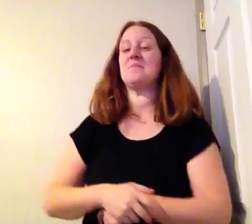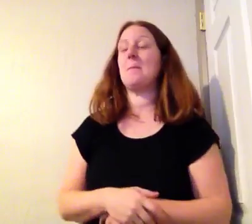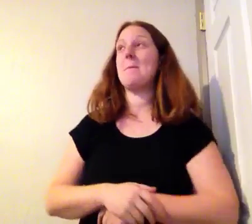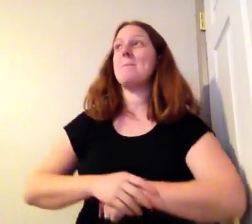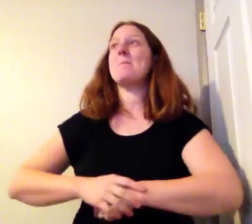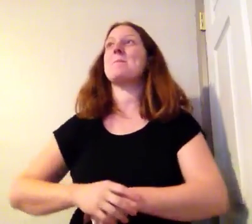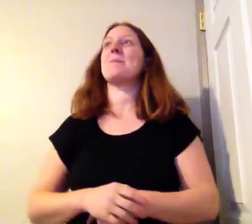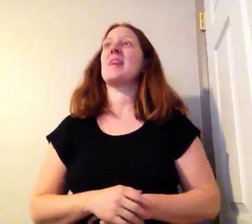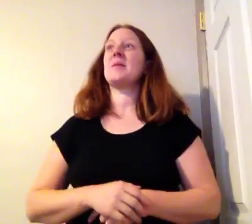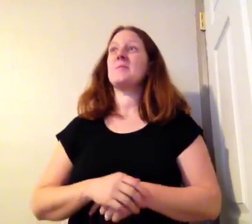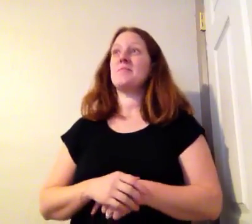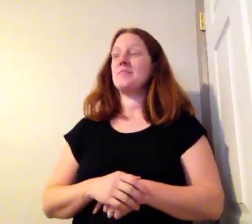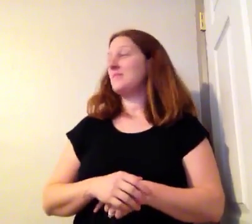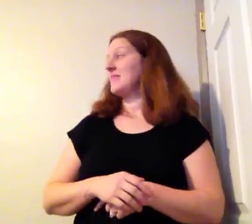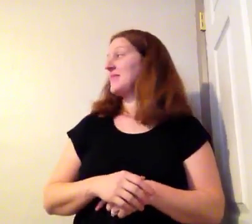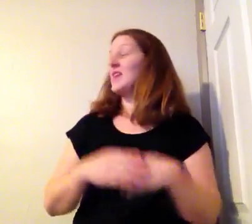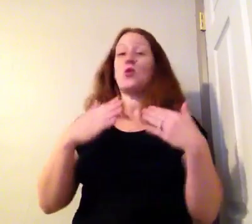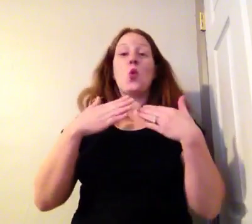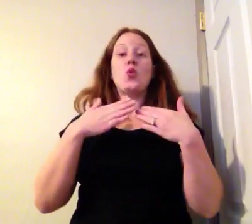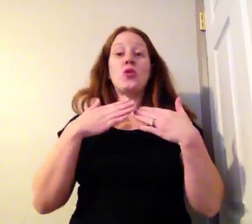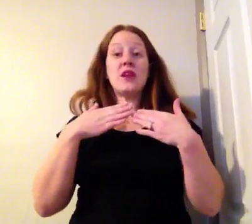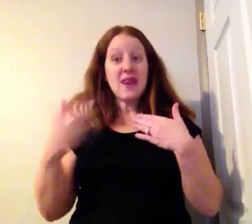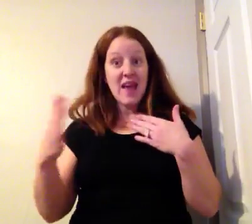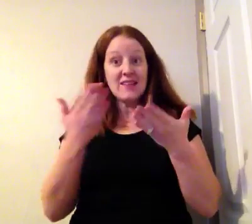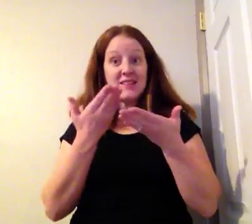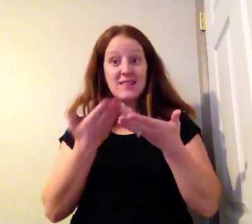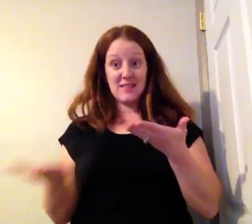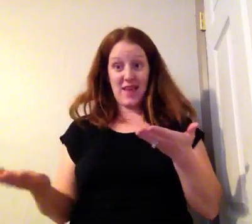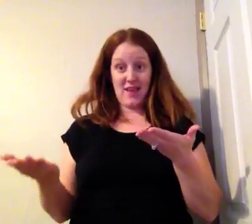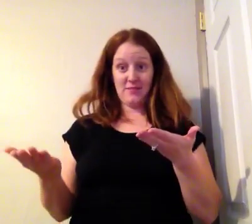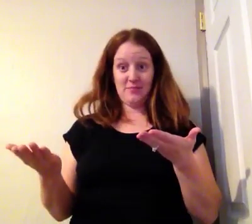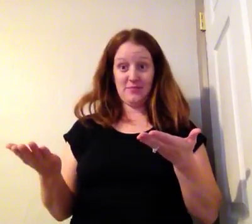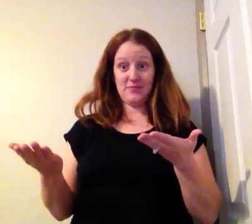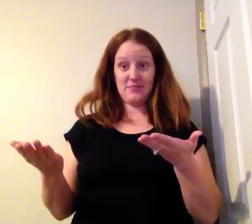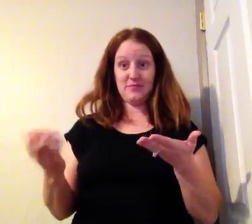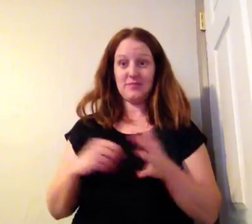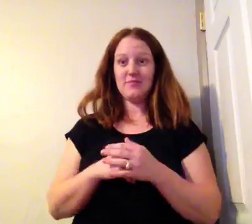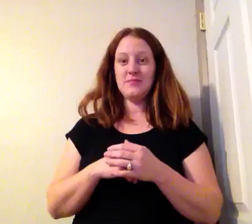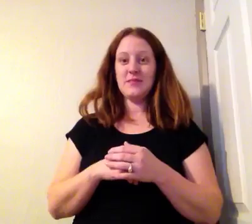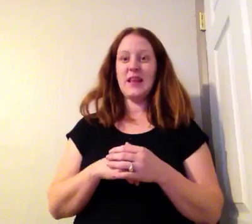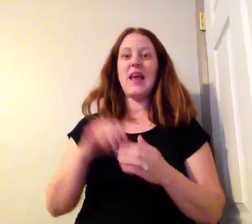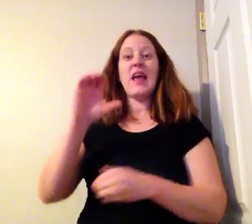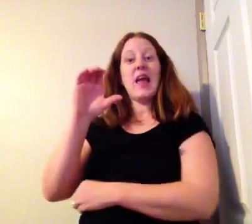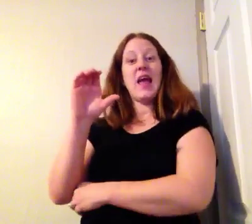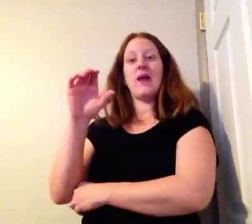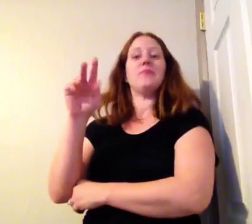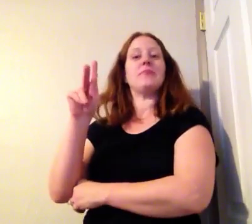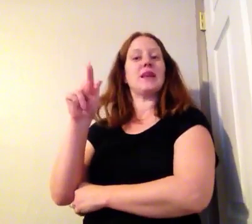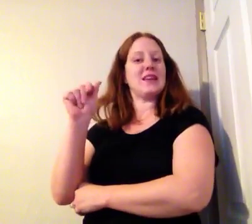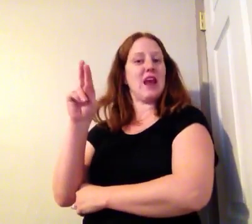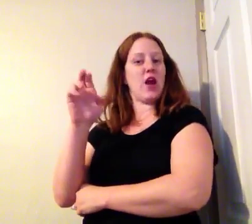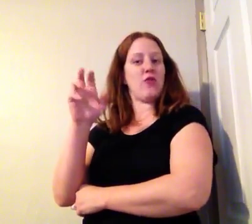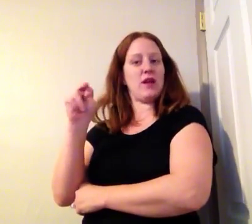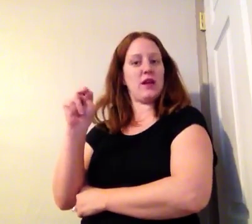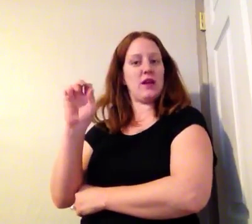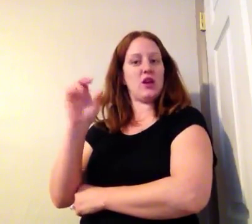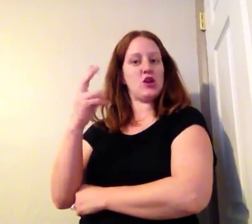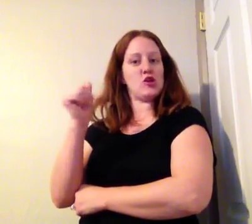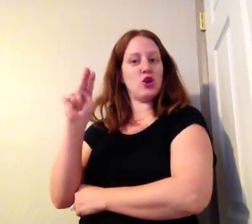you. This is a little bit in the dark here, is Miss Karen Chang. She's the demo supervisor. She will take care of